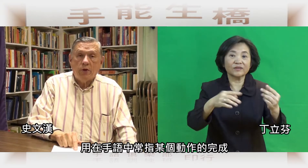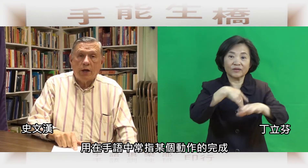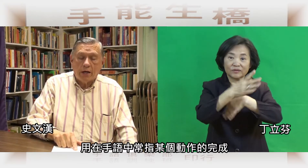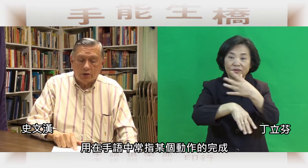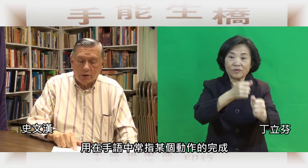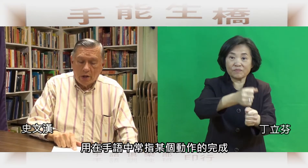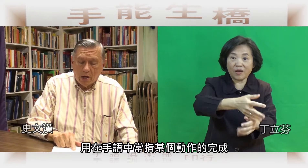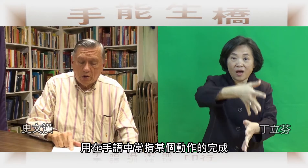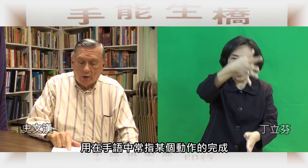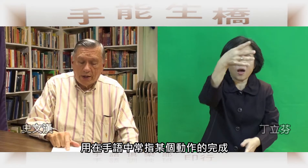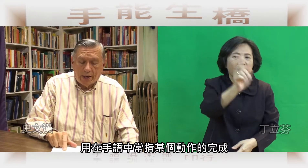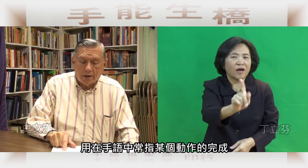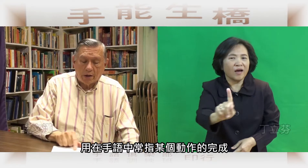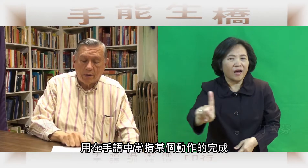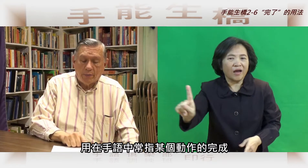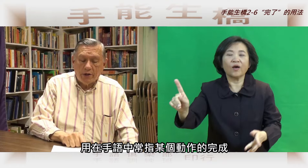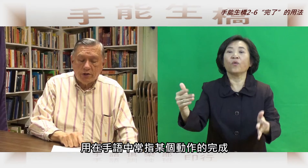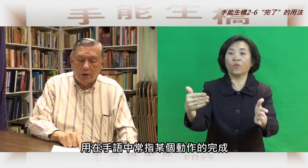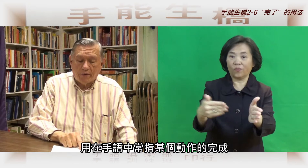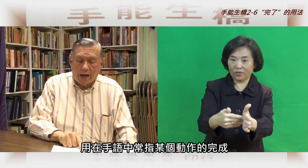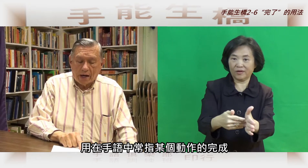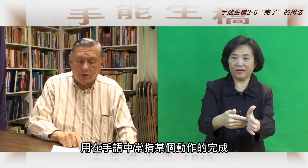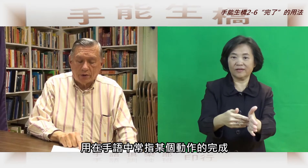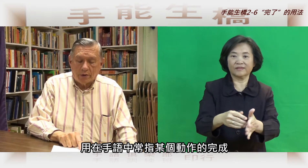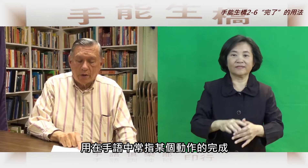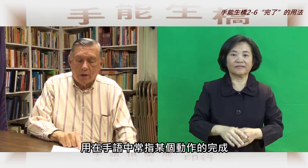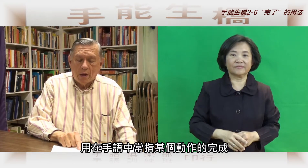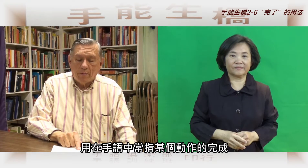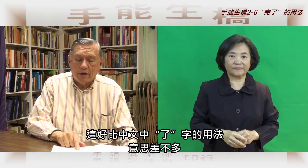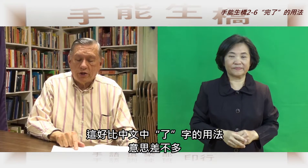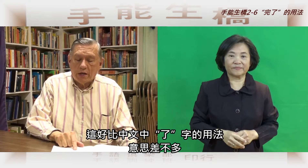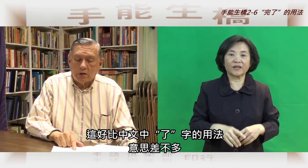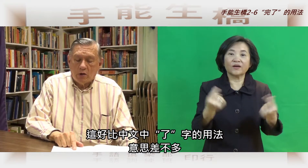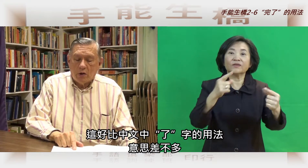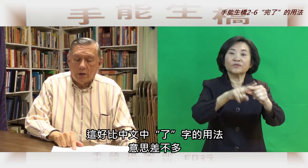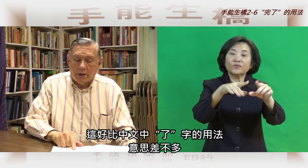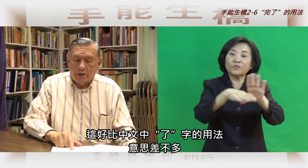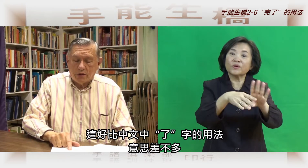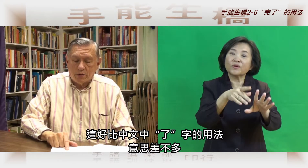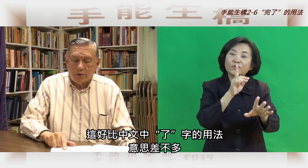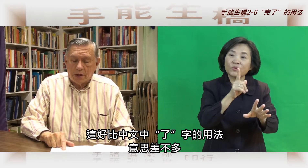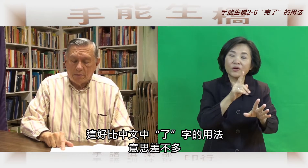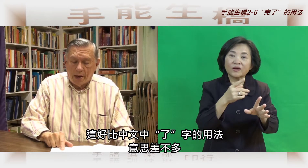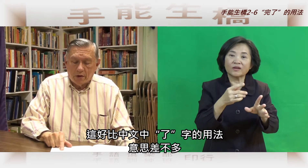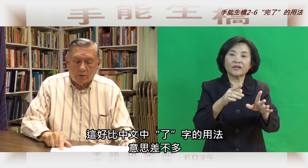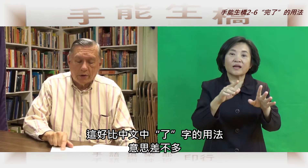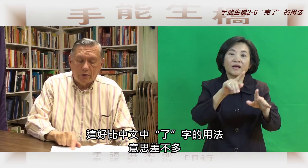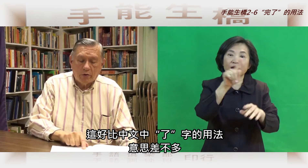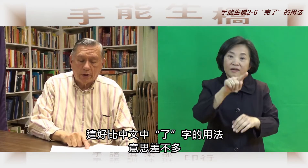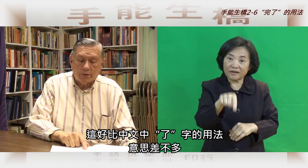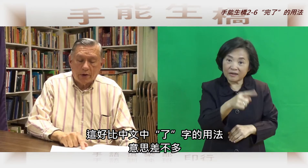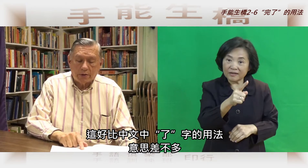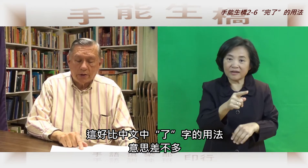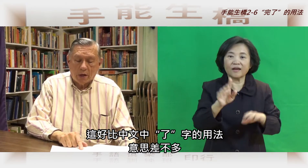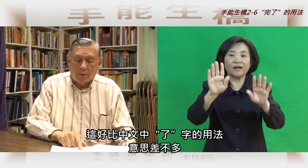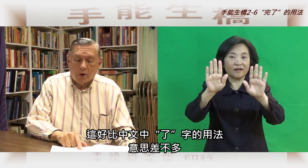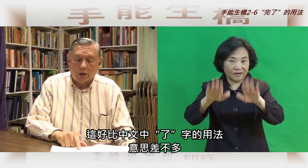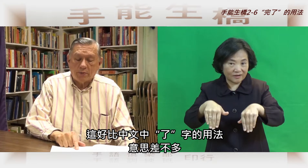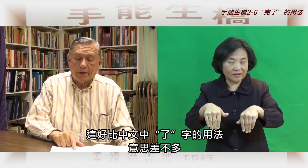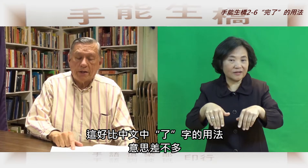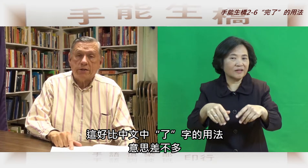language communication to indicate the completion of an action, much as le is used in Mandarin to